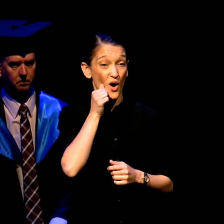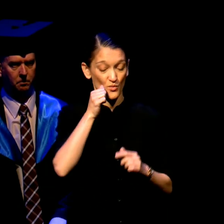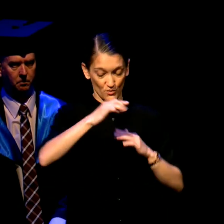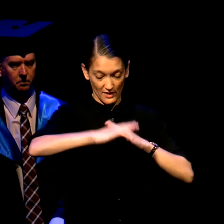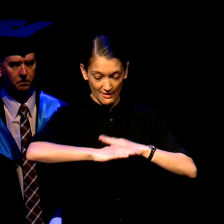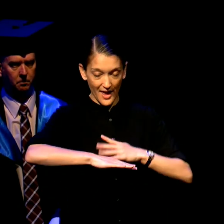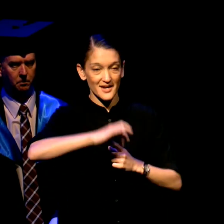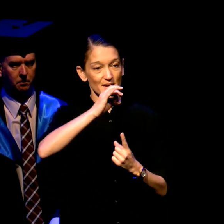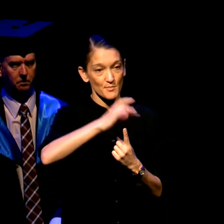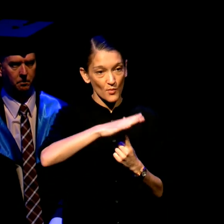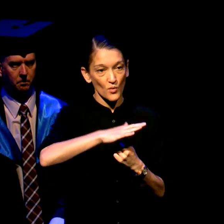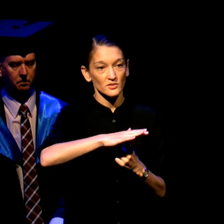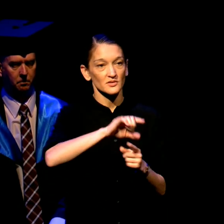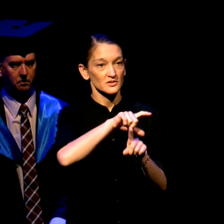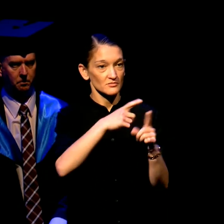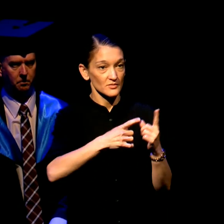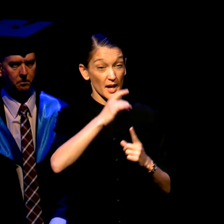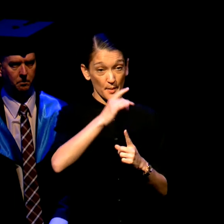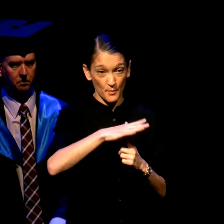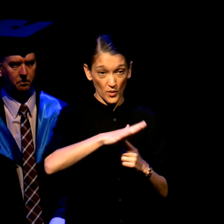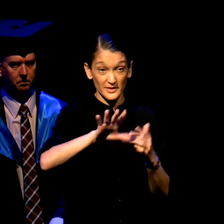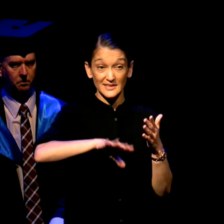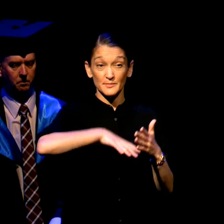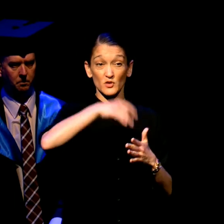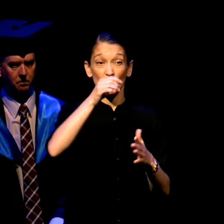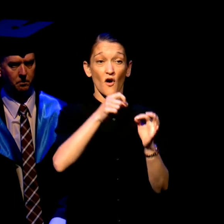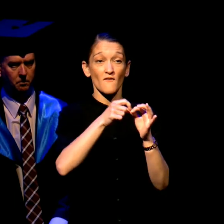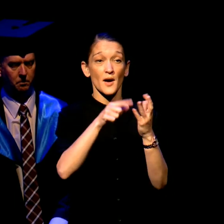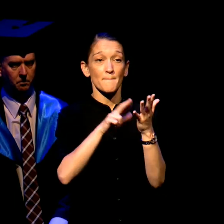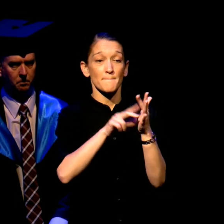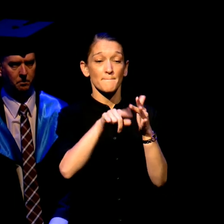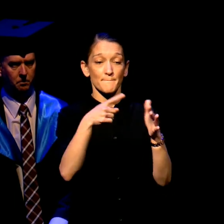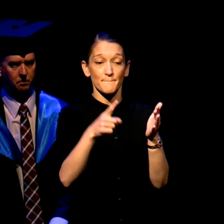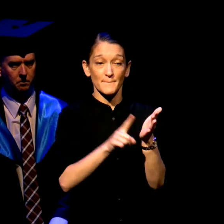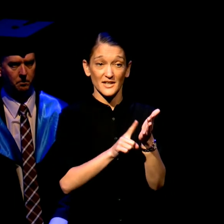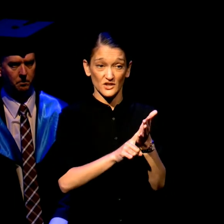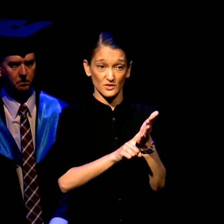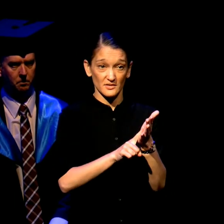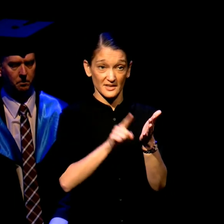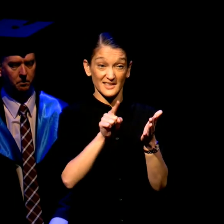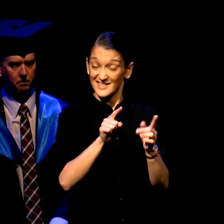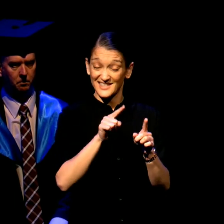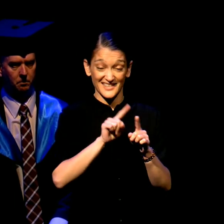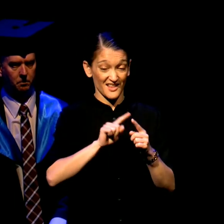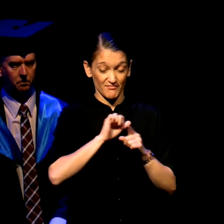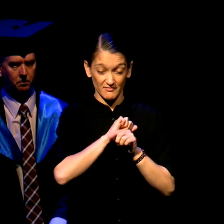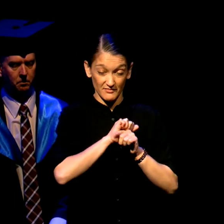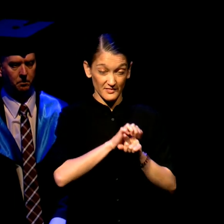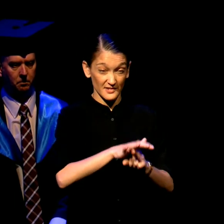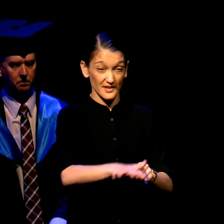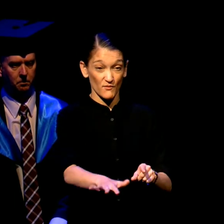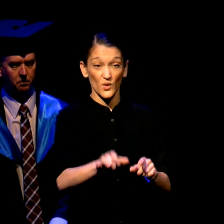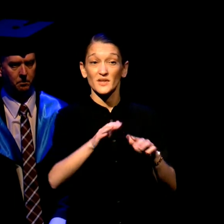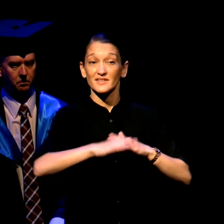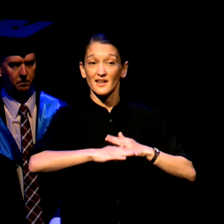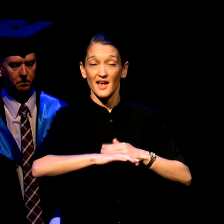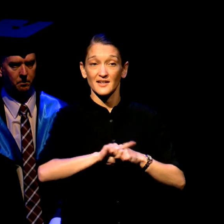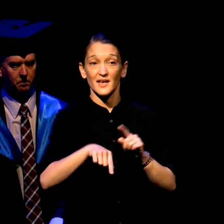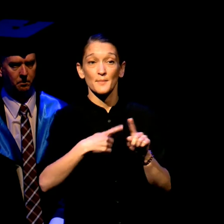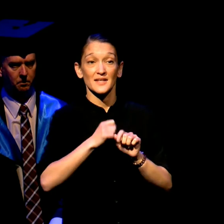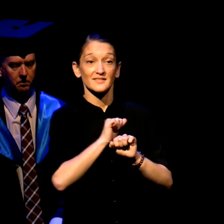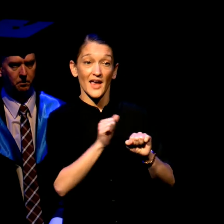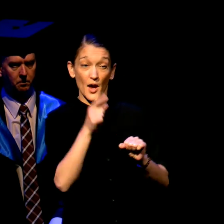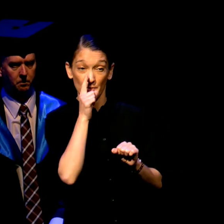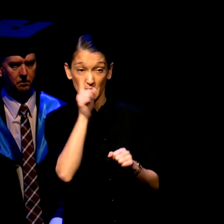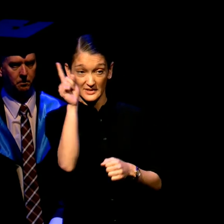our culture, the spirit of Bunjil and his gifts of generosity still influence our land and our people today. What we have